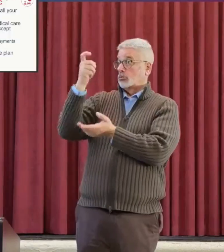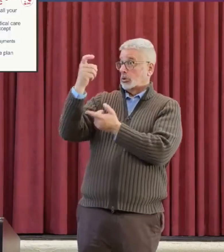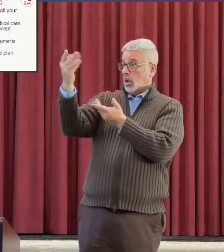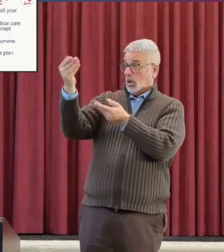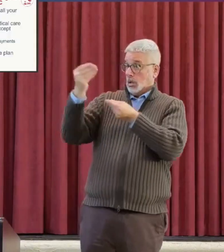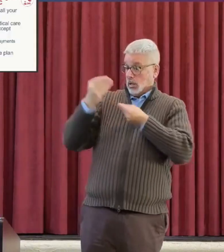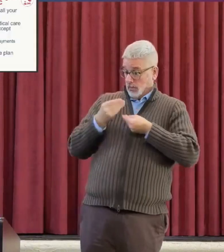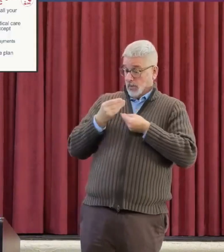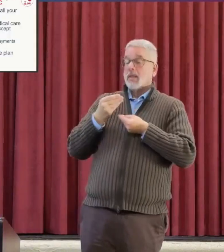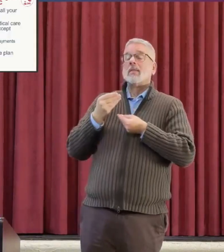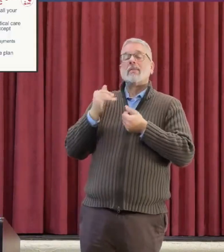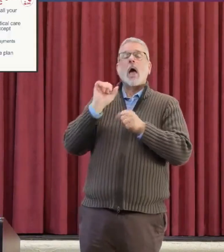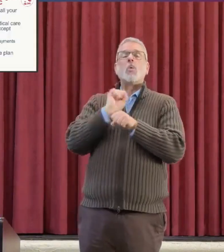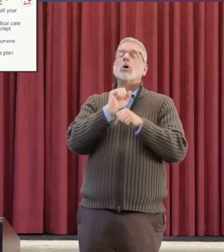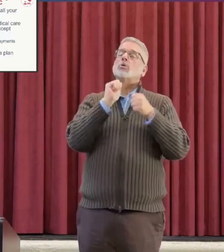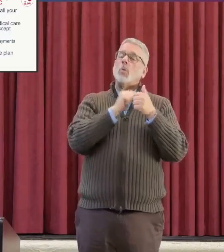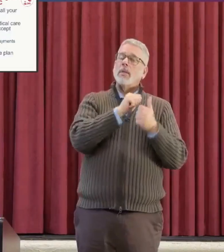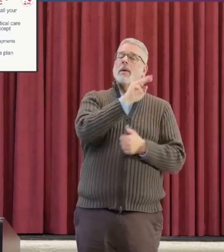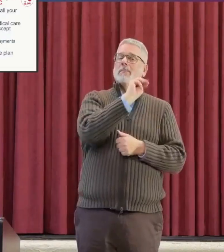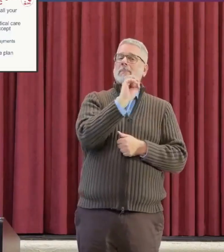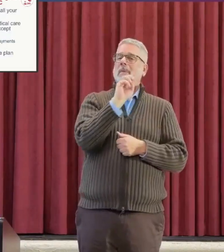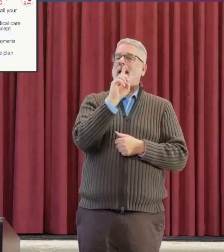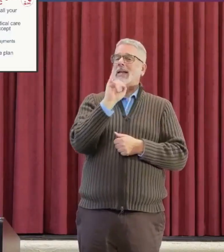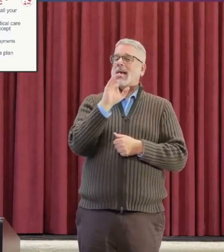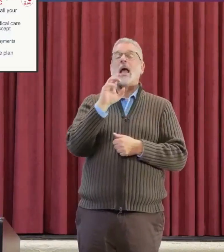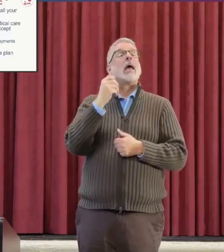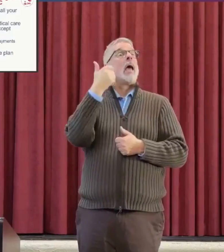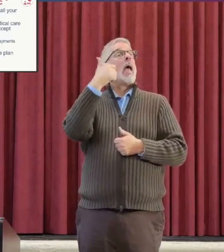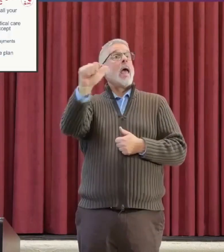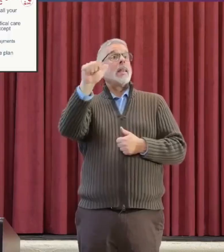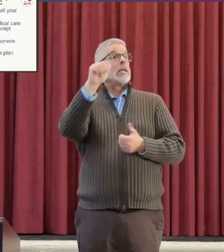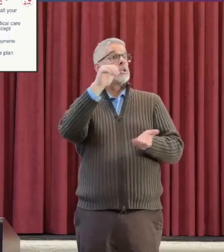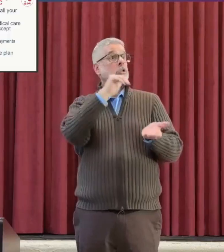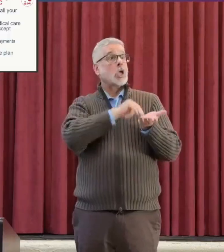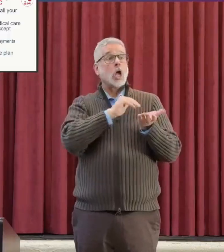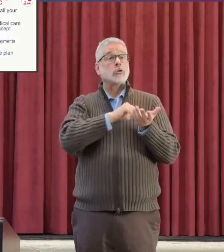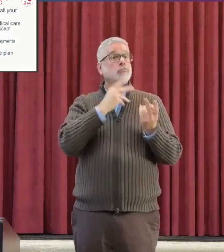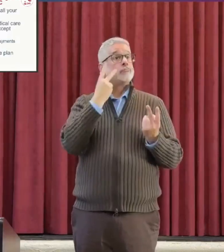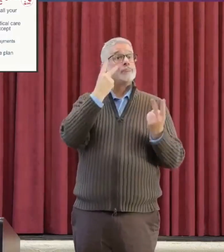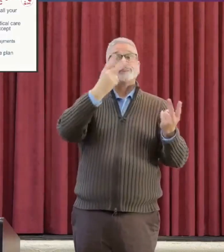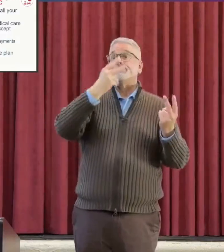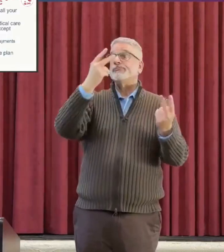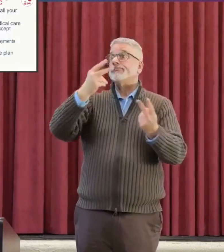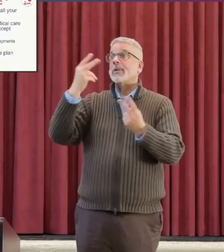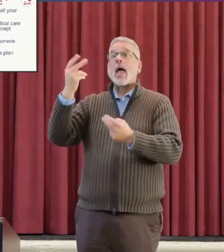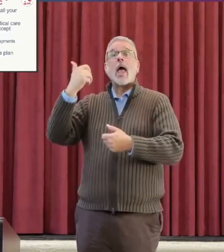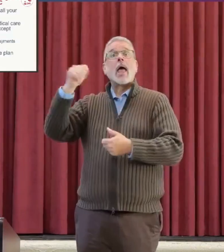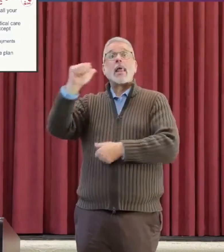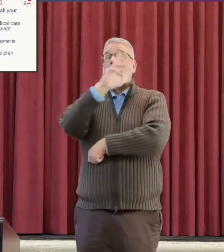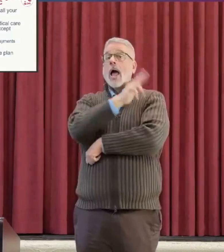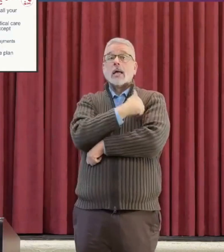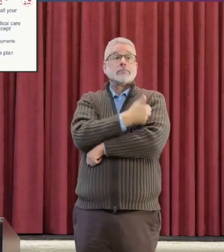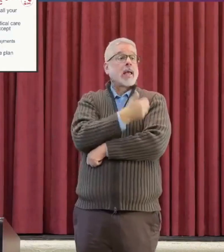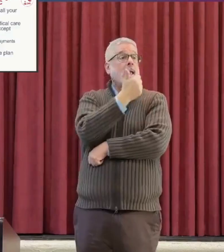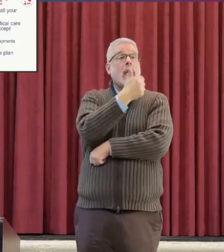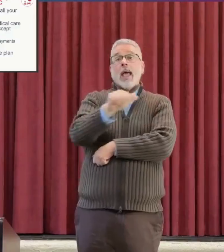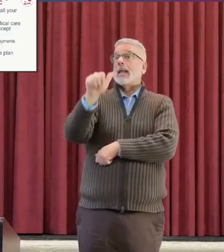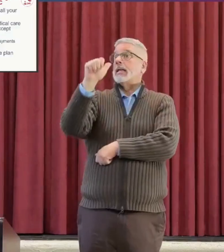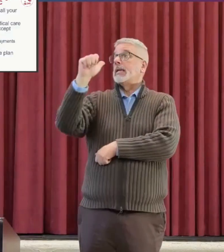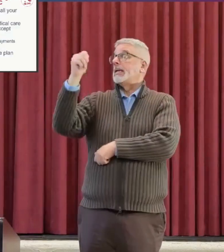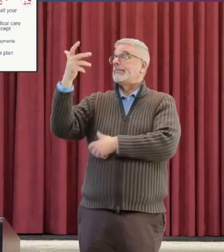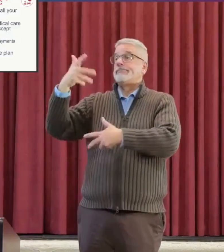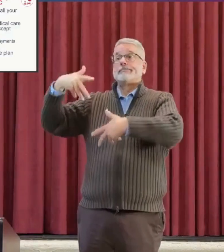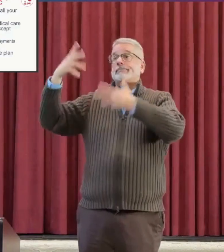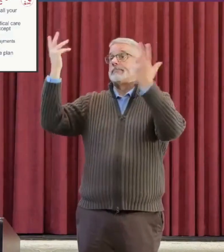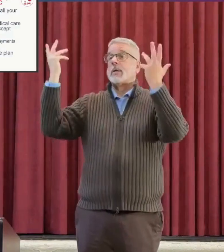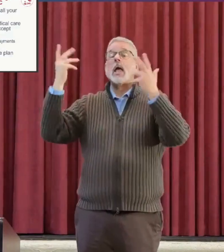original Medicare. What that means is you can go to any doctor you want, you can go to any hospital or any facility you